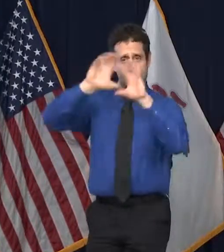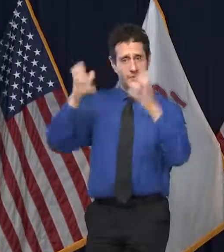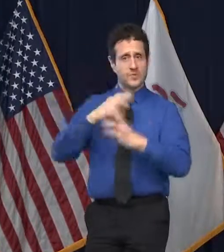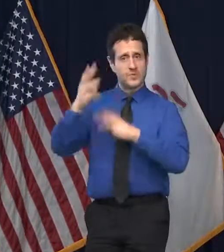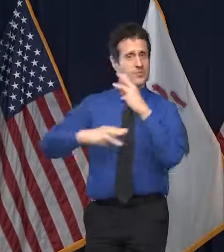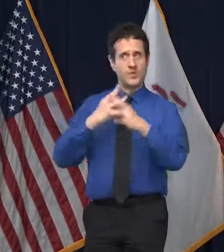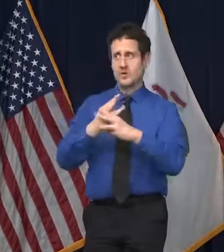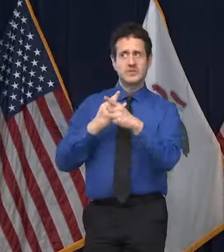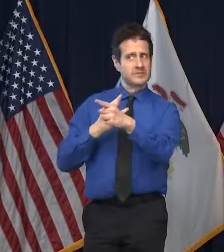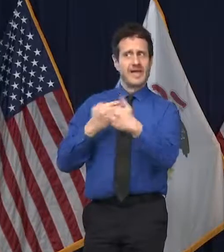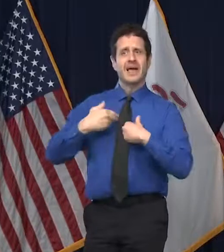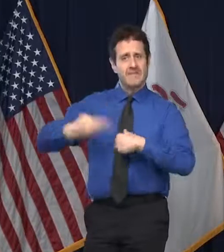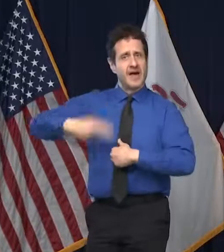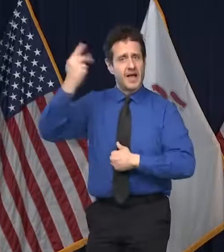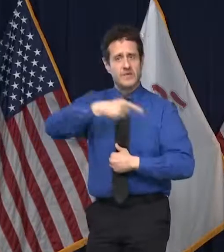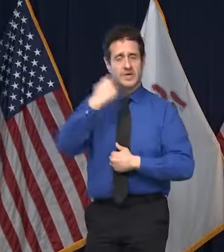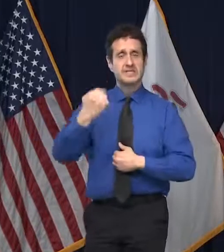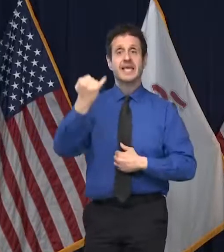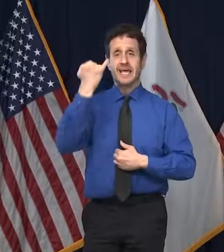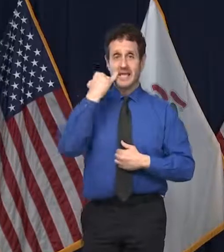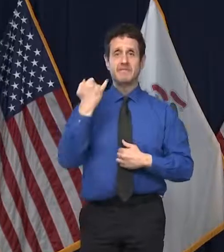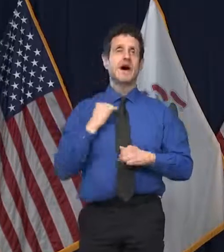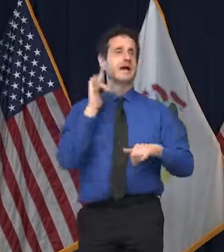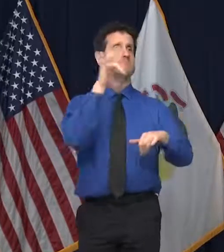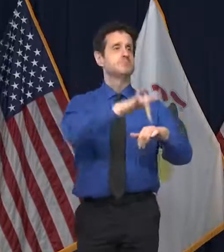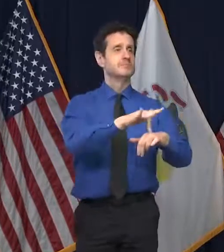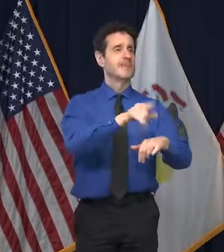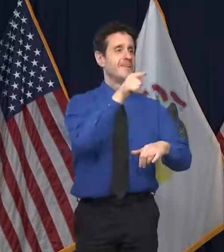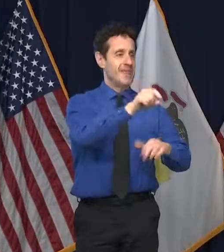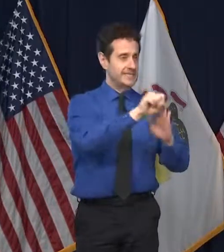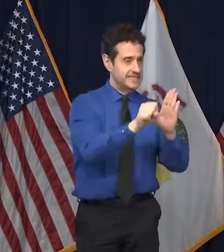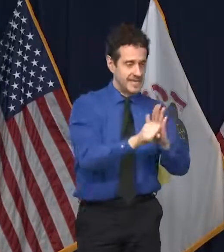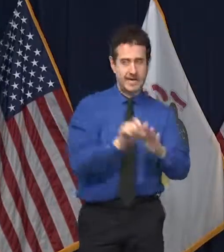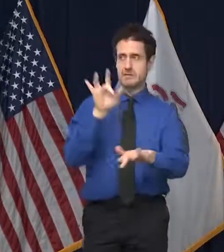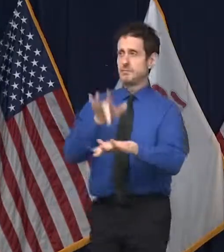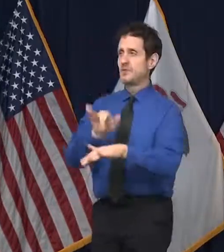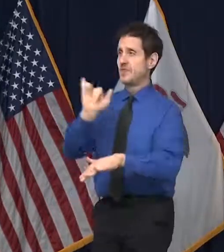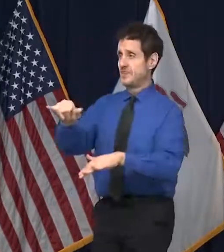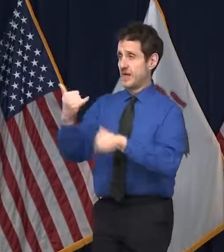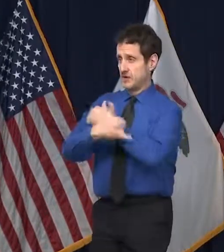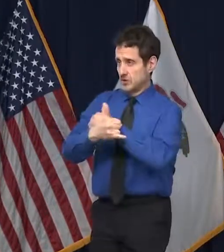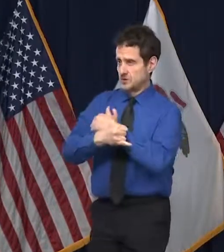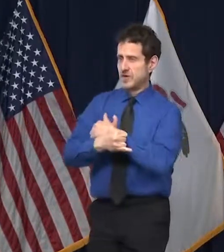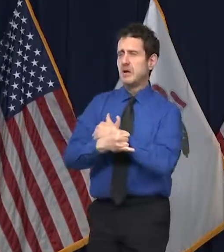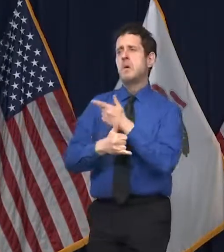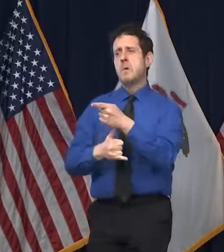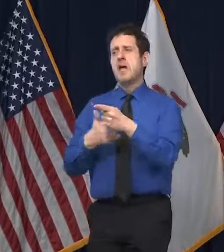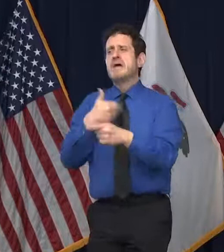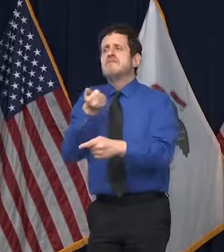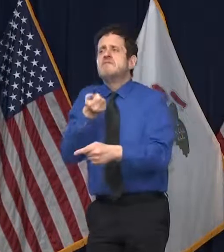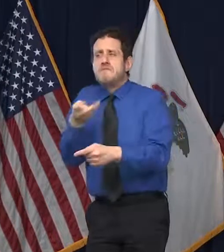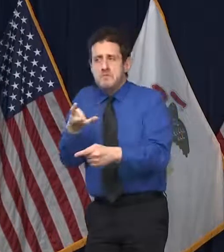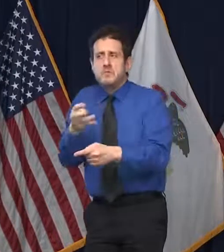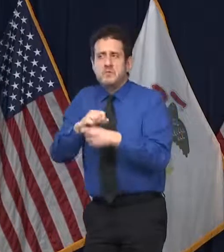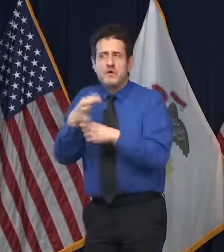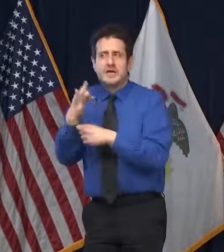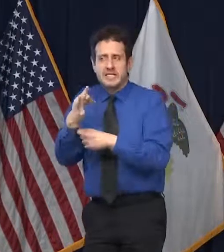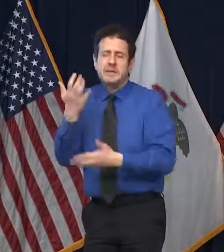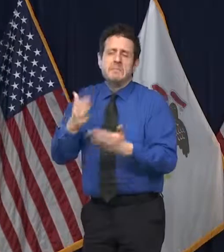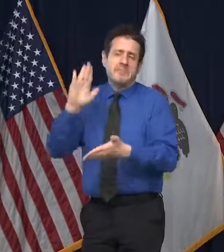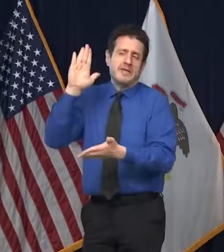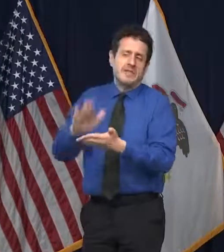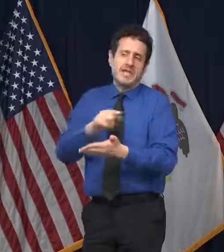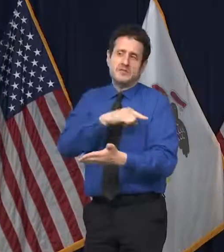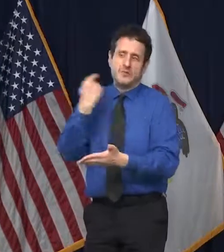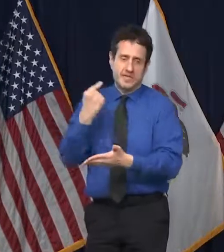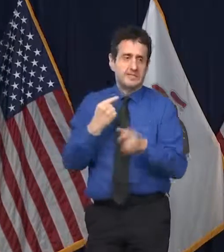counties, states, or other countries where there are fewer cases of COVID-19 might be a little less risky than visiting locations where